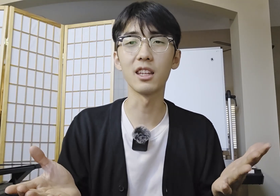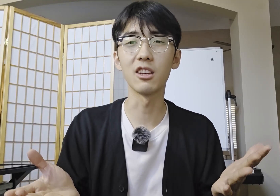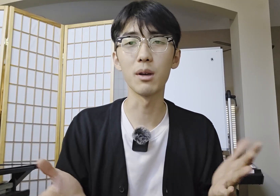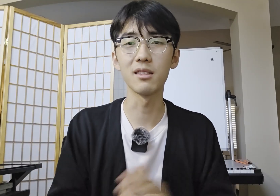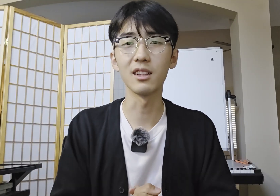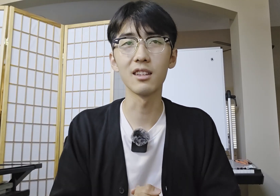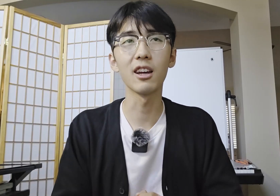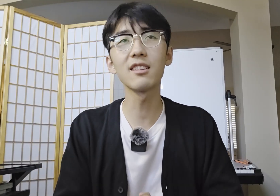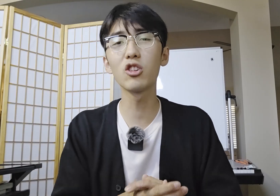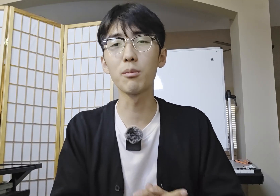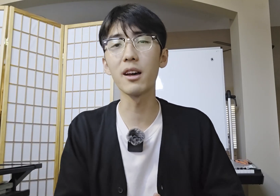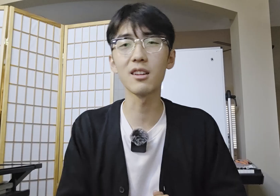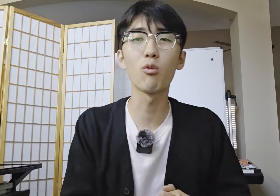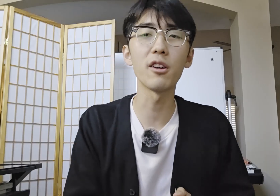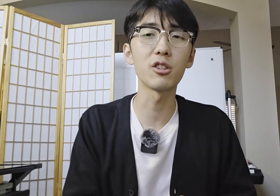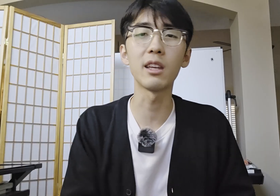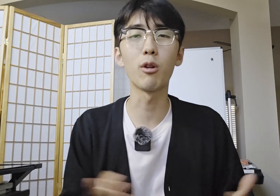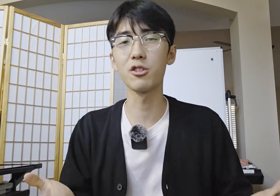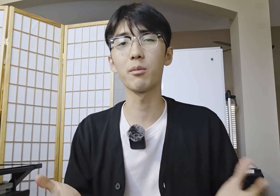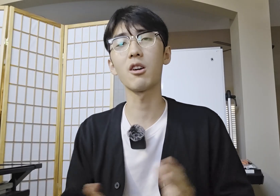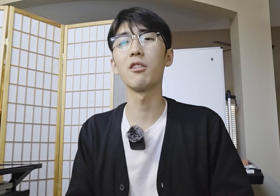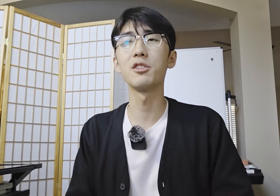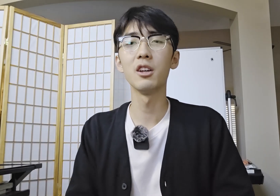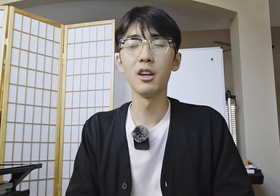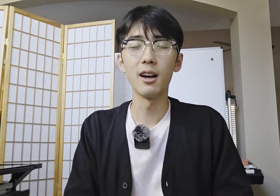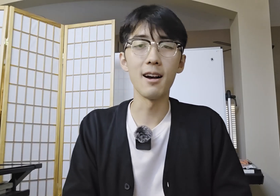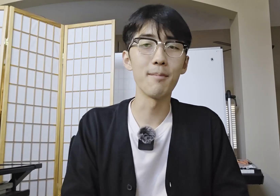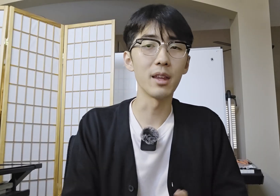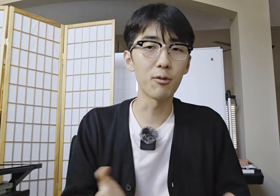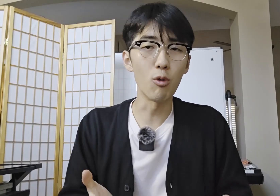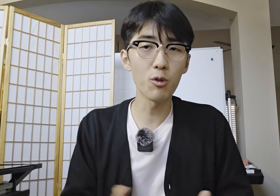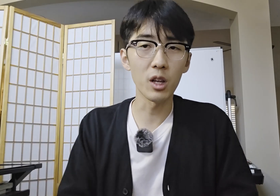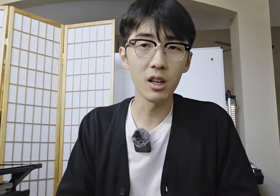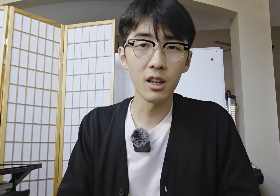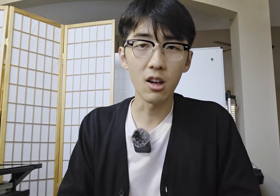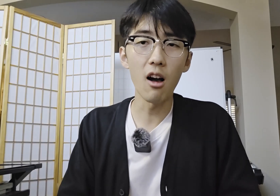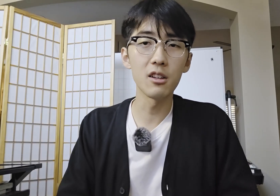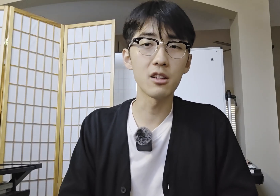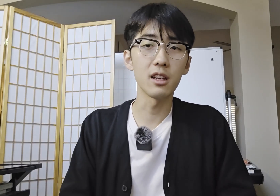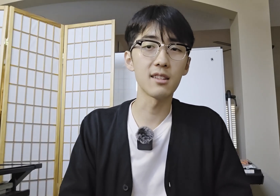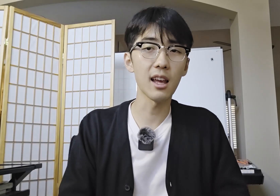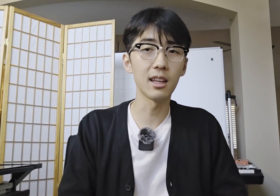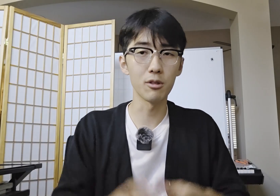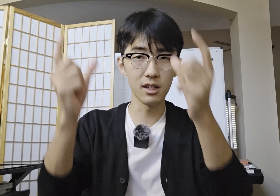here, basically. So I guess you can imply it's like why'd you come to college? If you're wondering, college in sign language